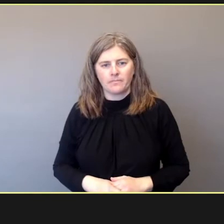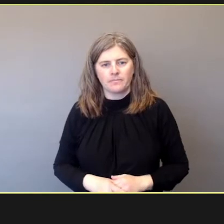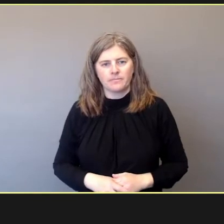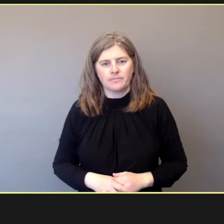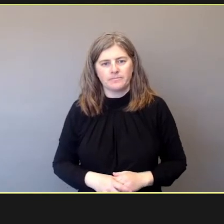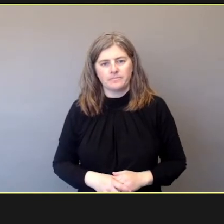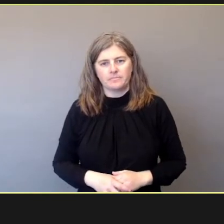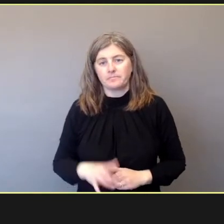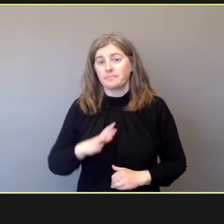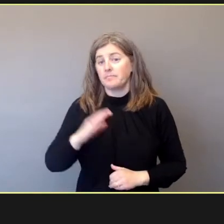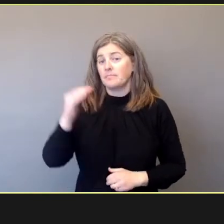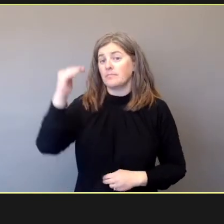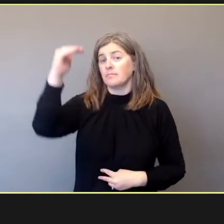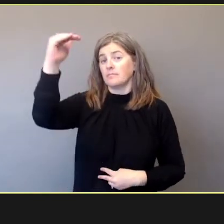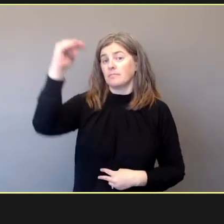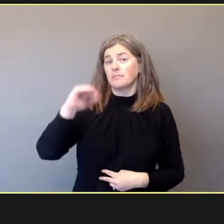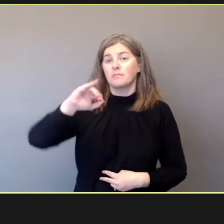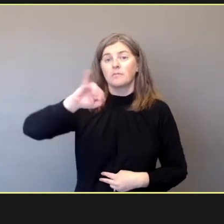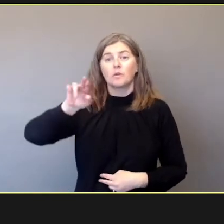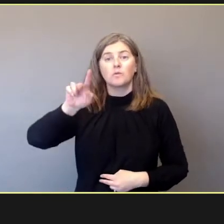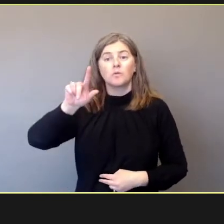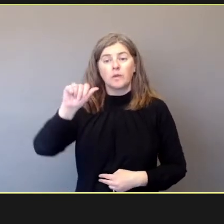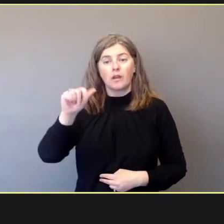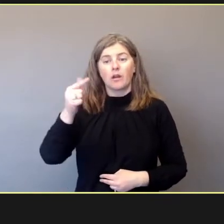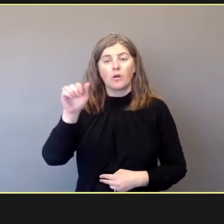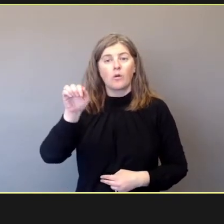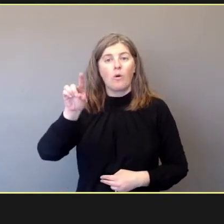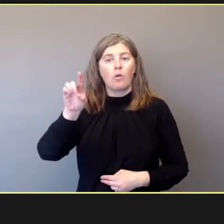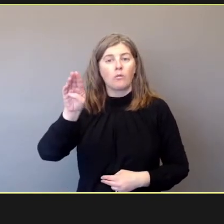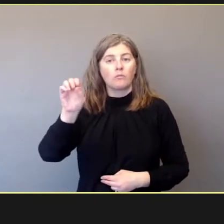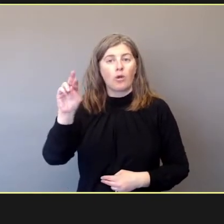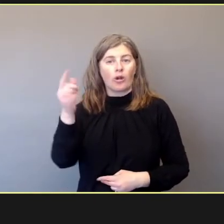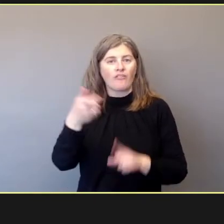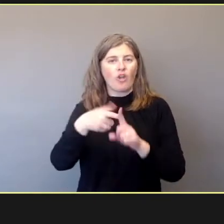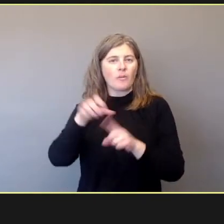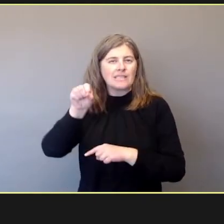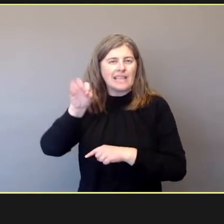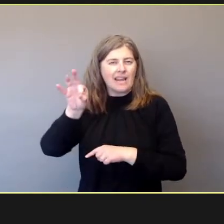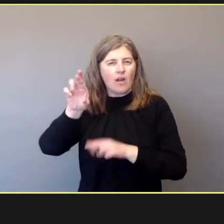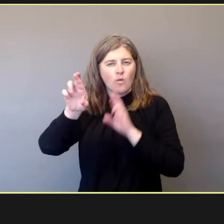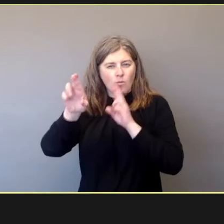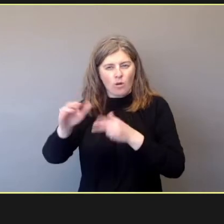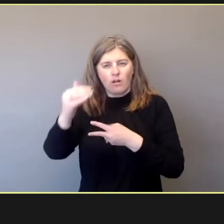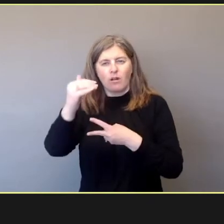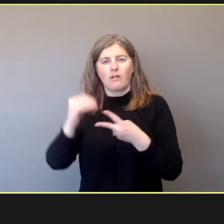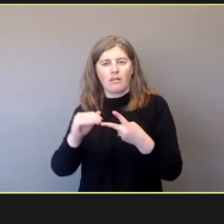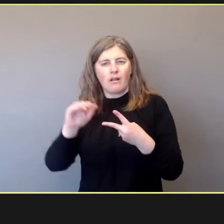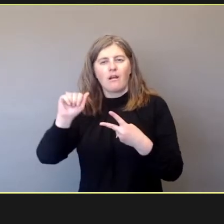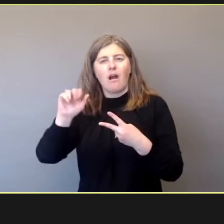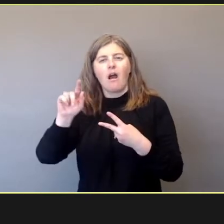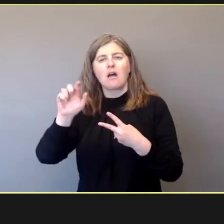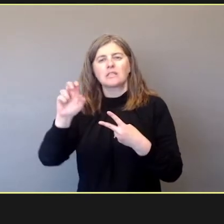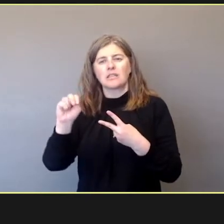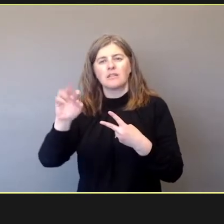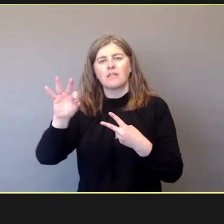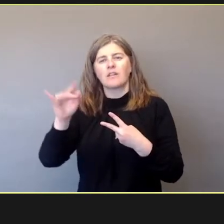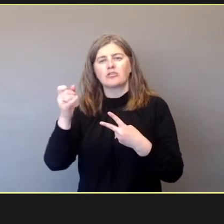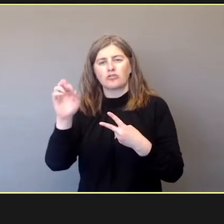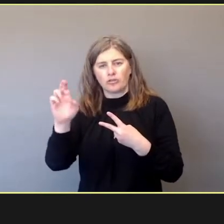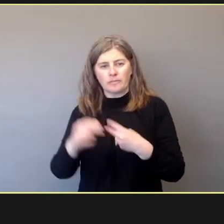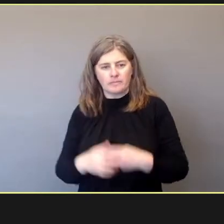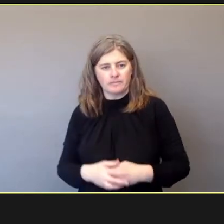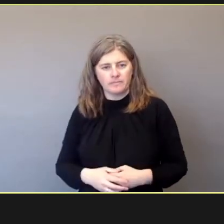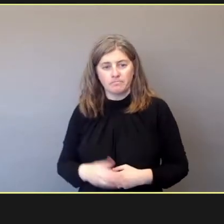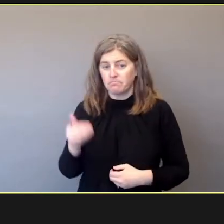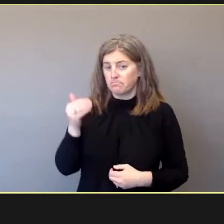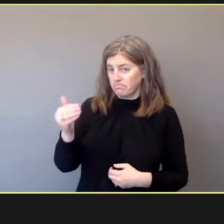All right, next we'll go to Julia Goldberg from the Santa Fe Reporter, and after Julia is Austin Fisher.